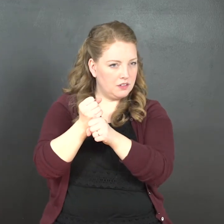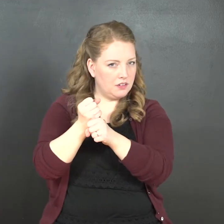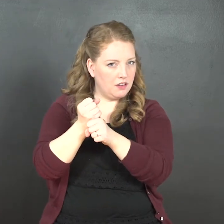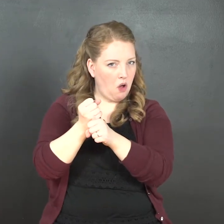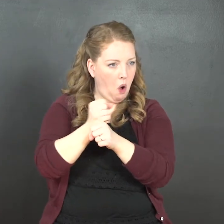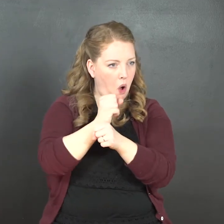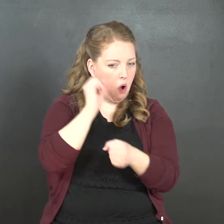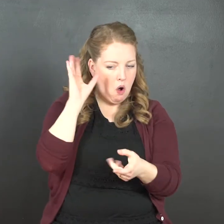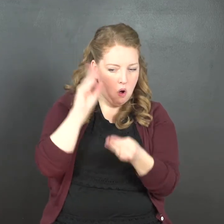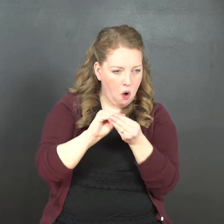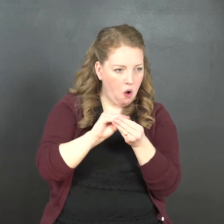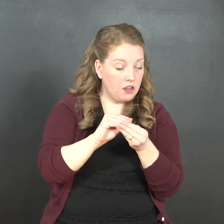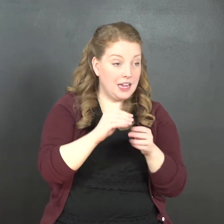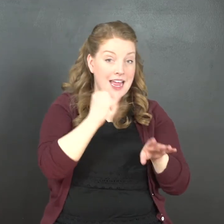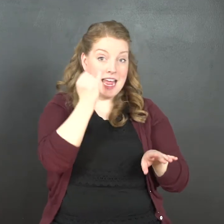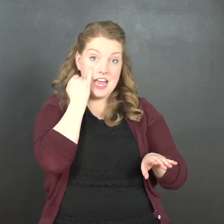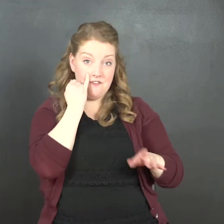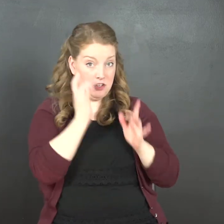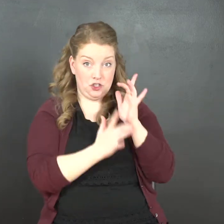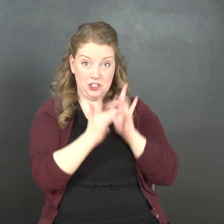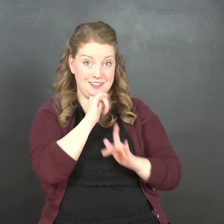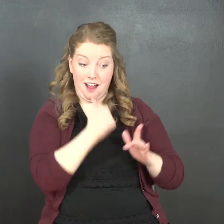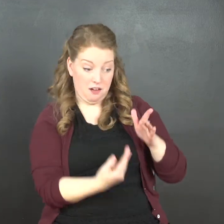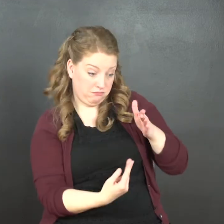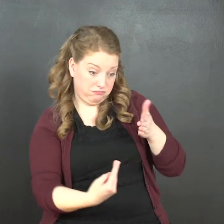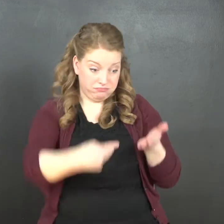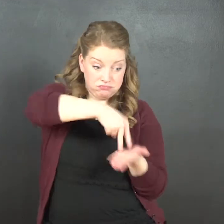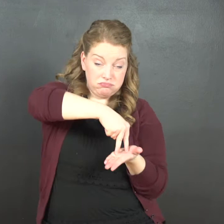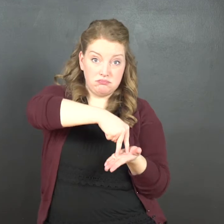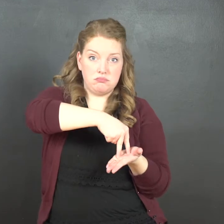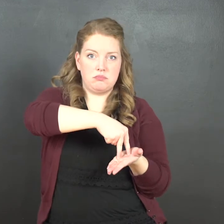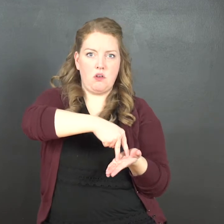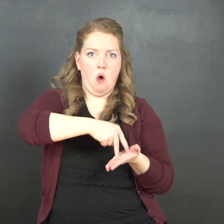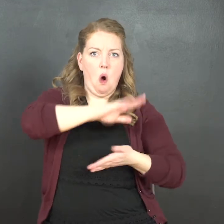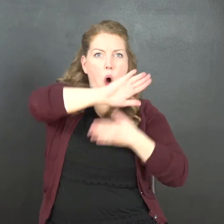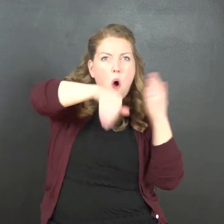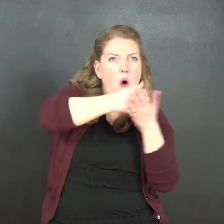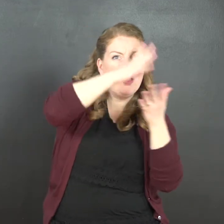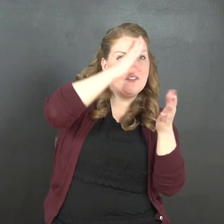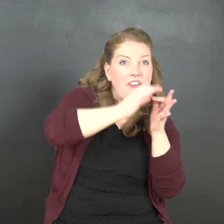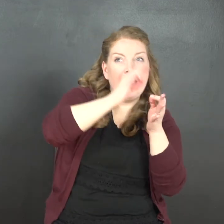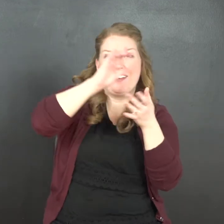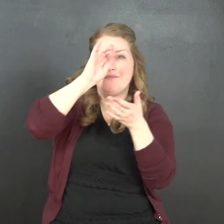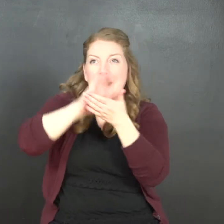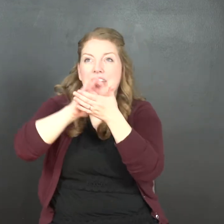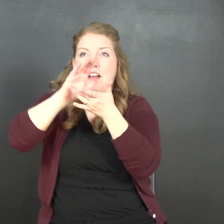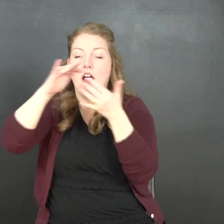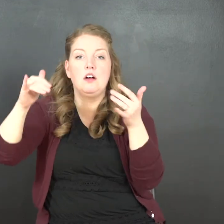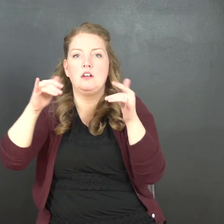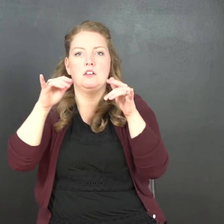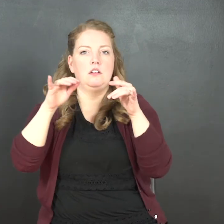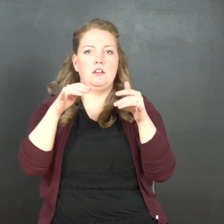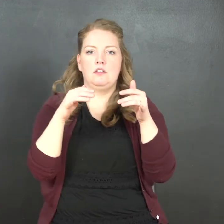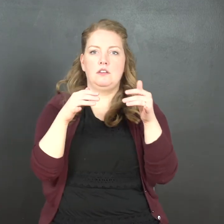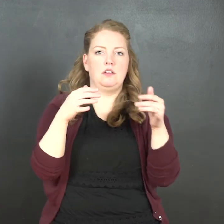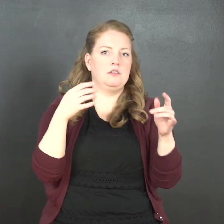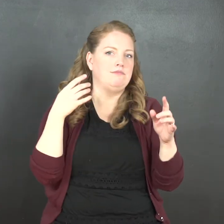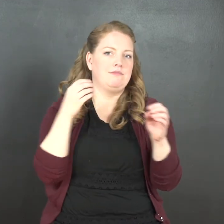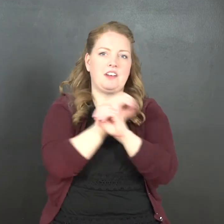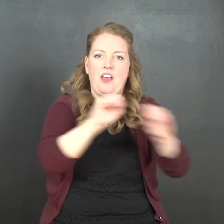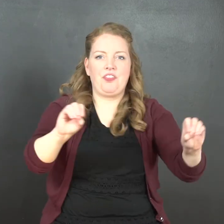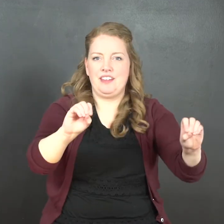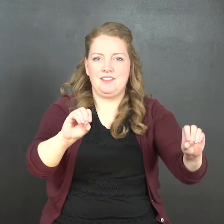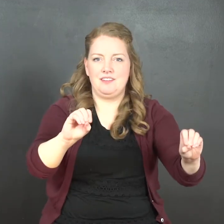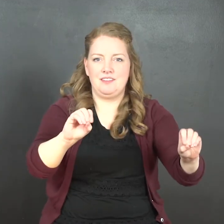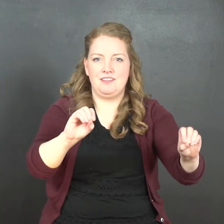it's empty, it's untrue. There is no content to that. It's just another mythological fairy tale that somehow made its way into our